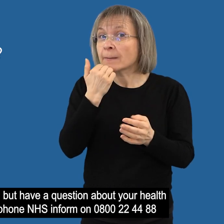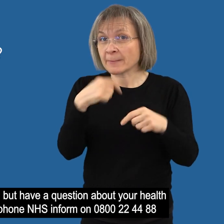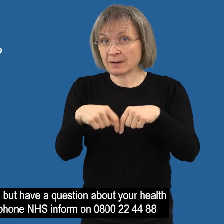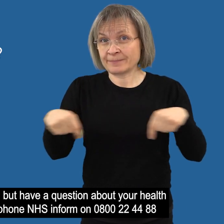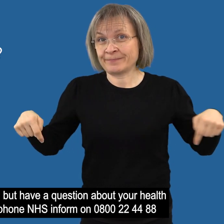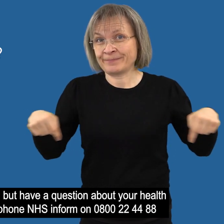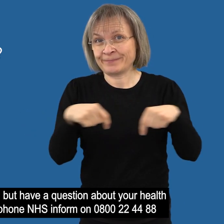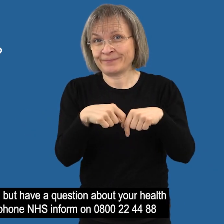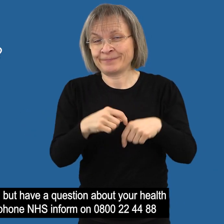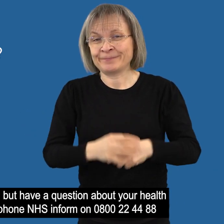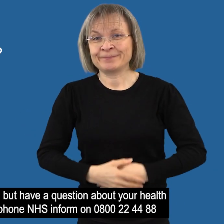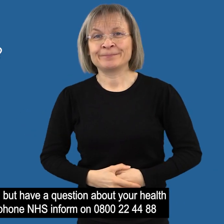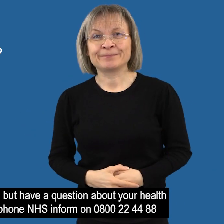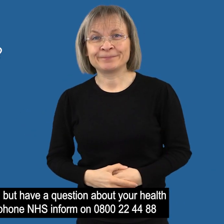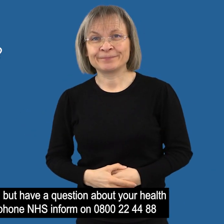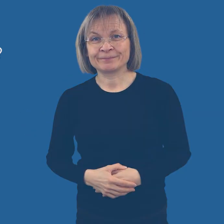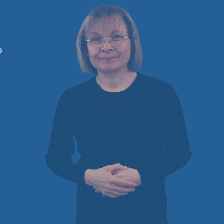22 4488.